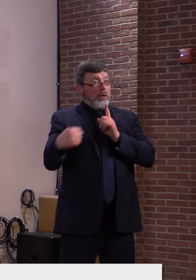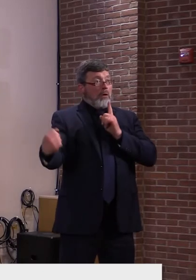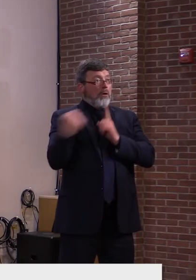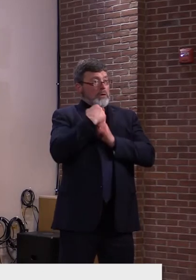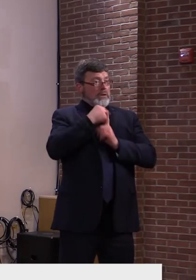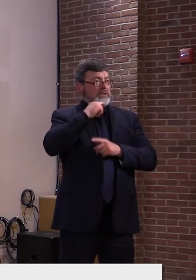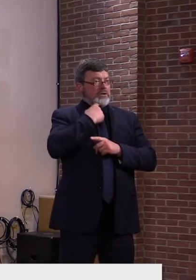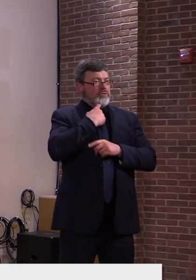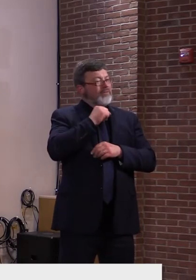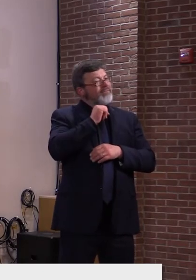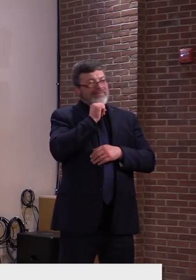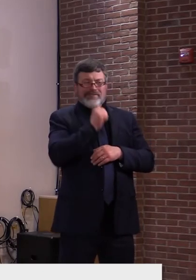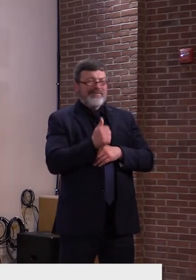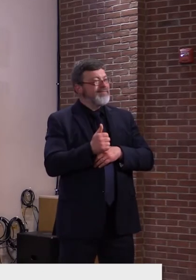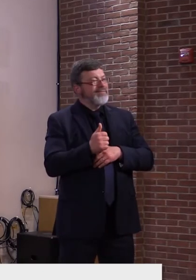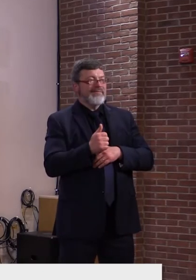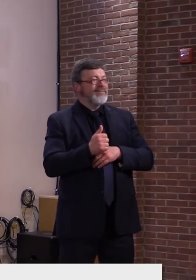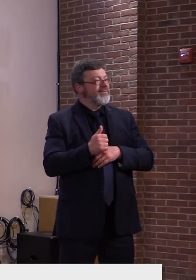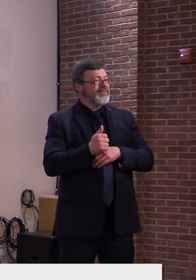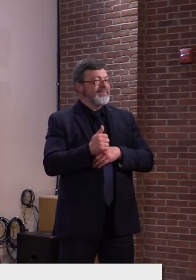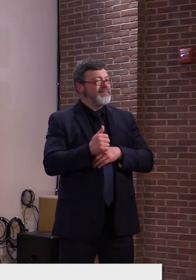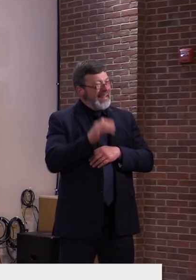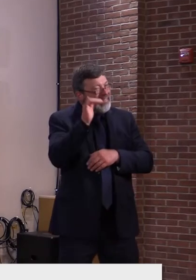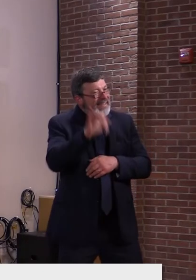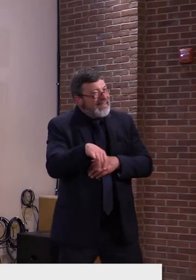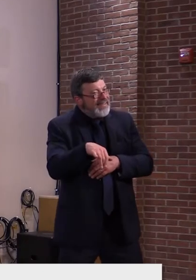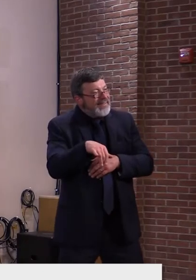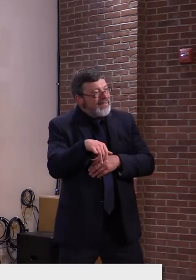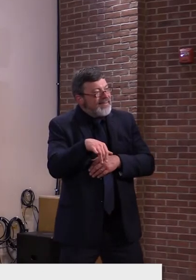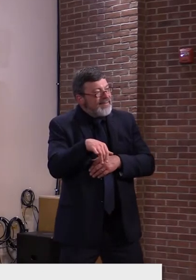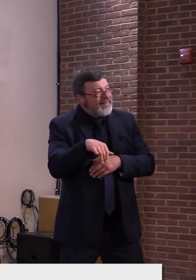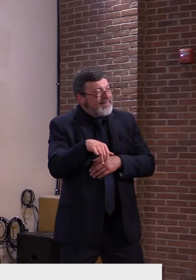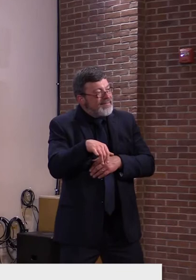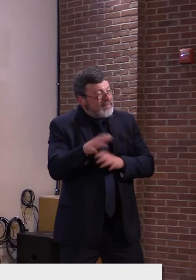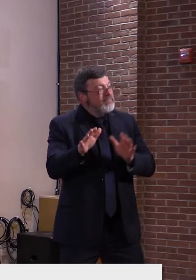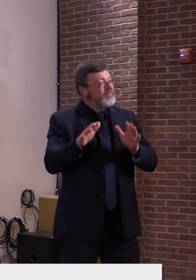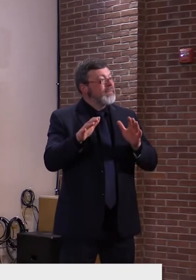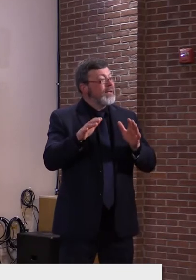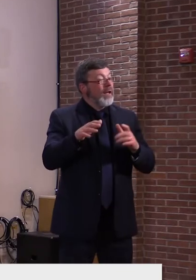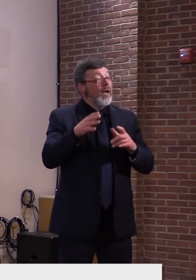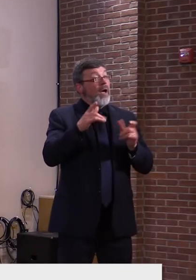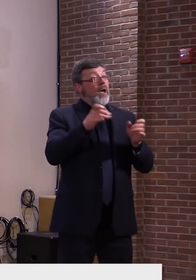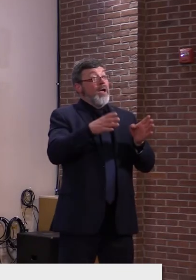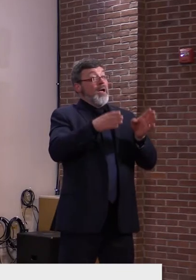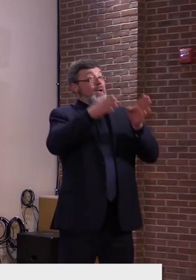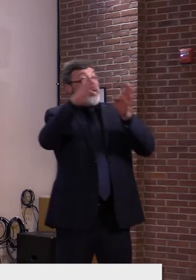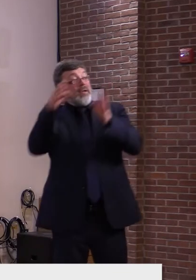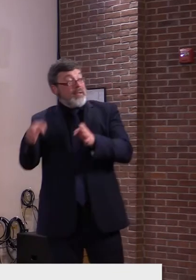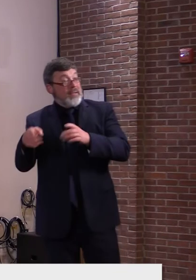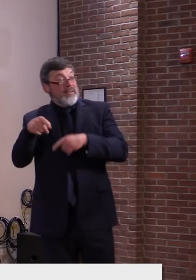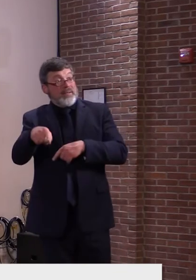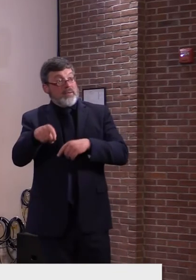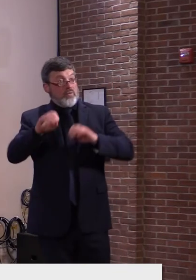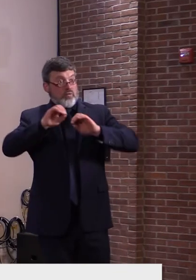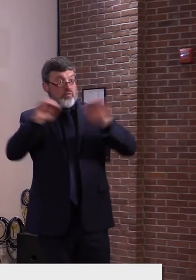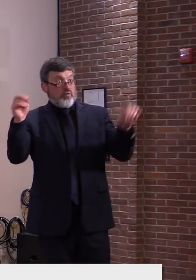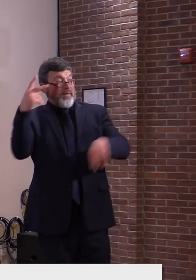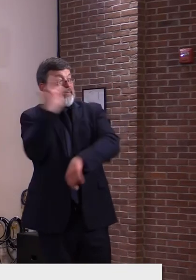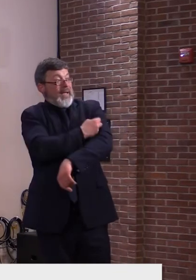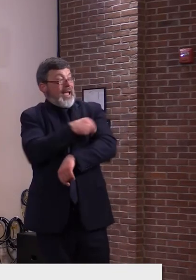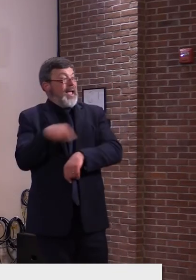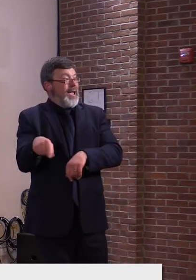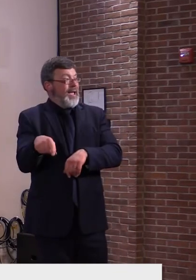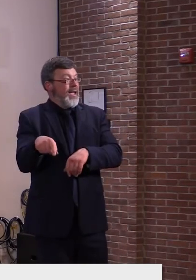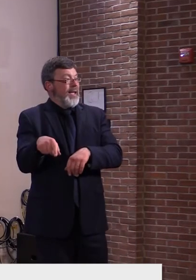actually exhausted a lot of the people who are unvaccinated in terms of their ability to get the